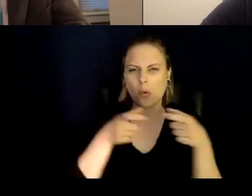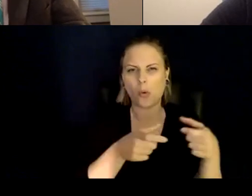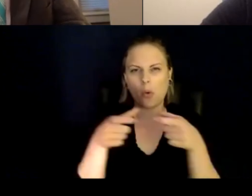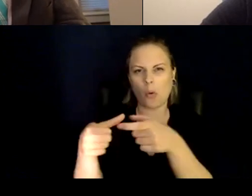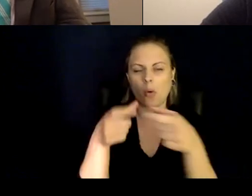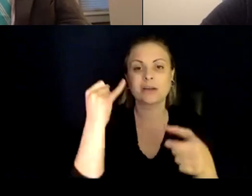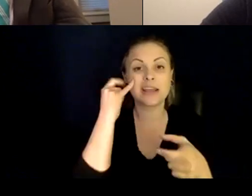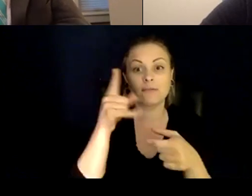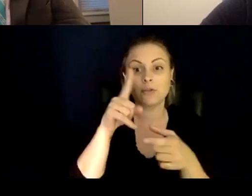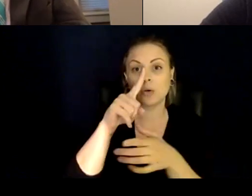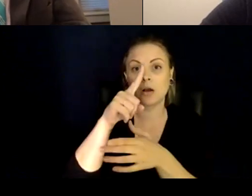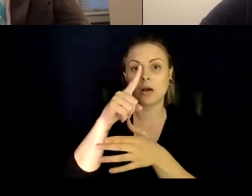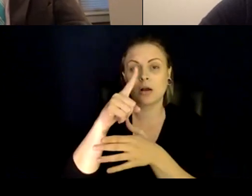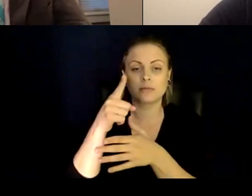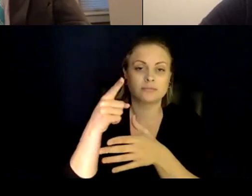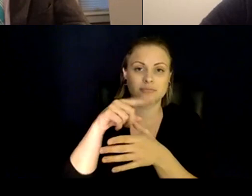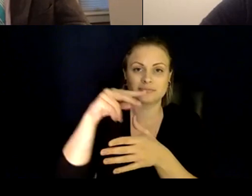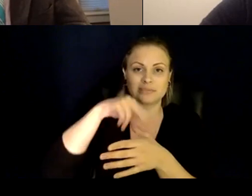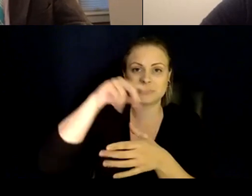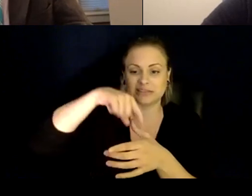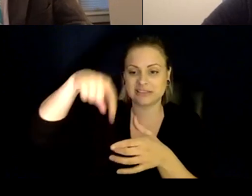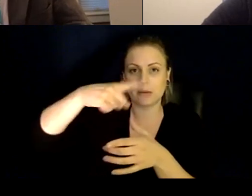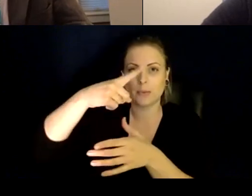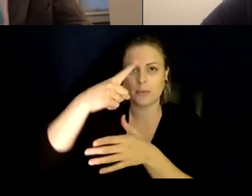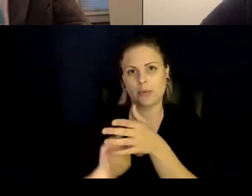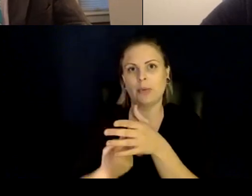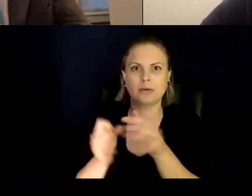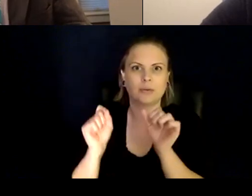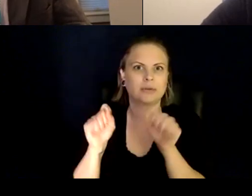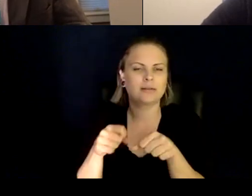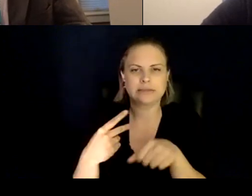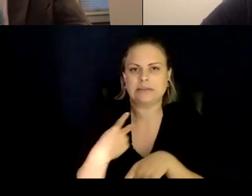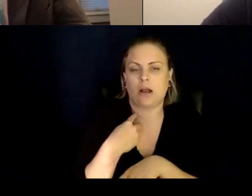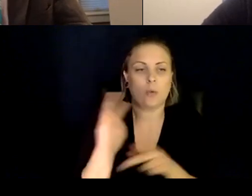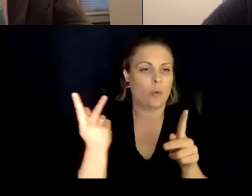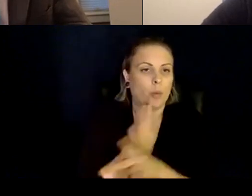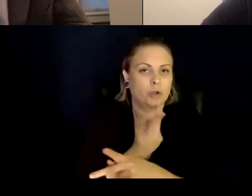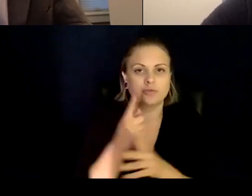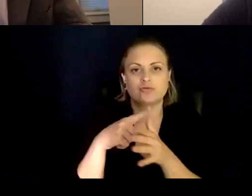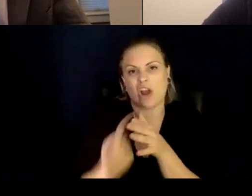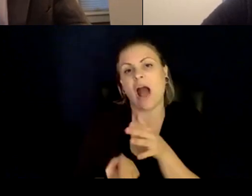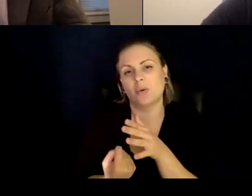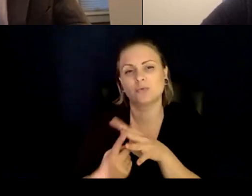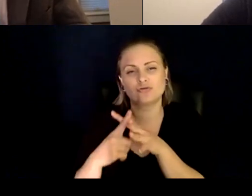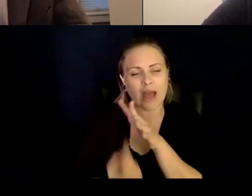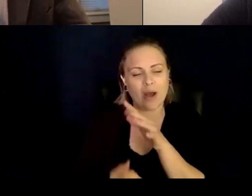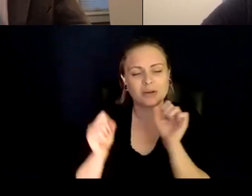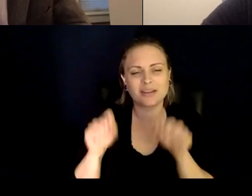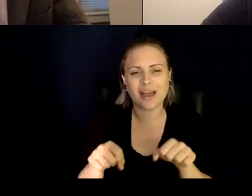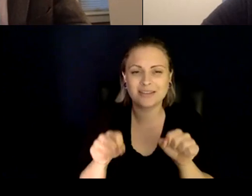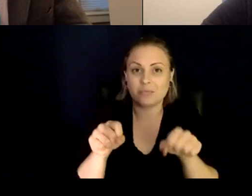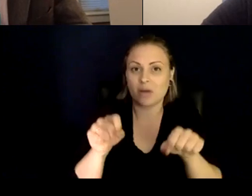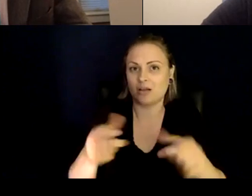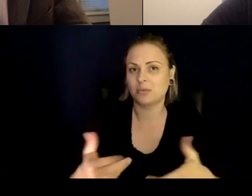you go into a bog hole, you risk getting stuck or worse, getting drowning, which is a